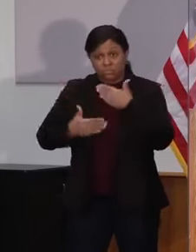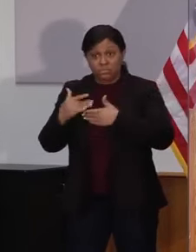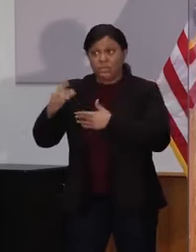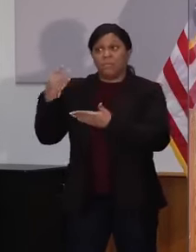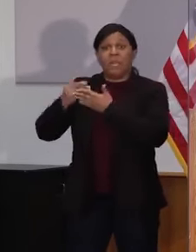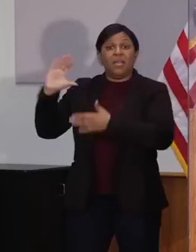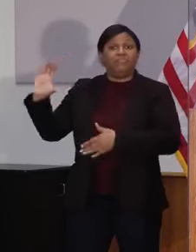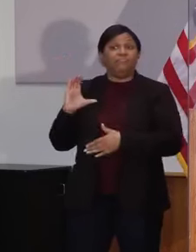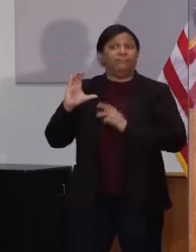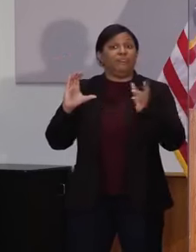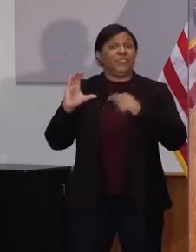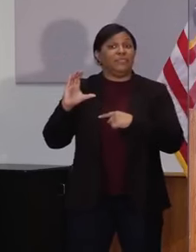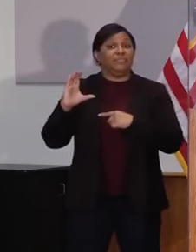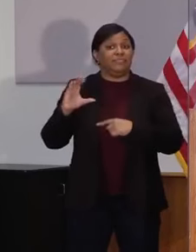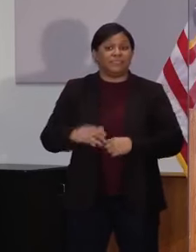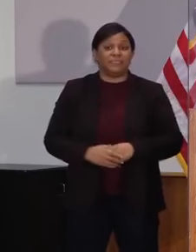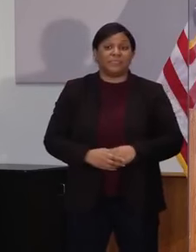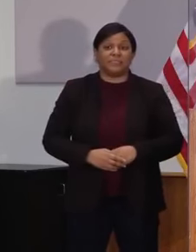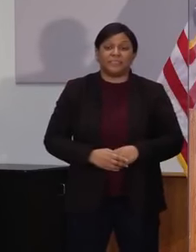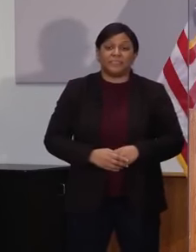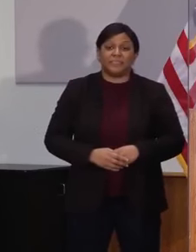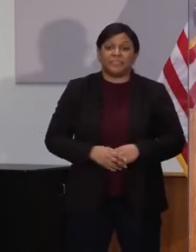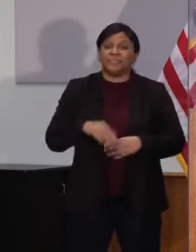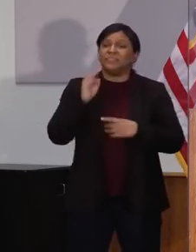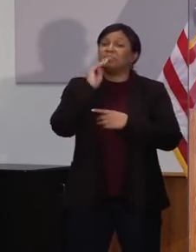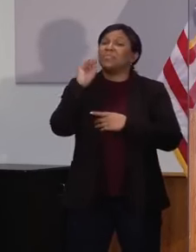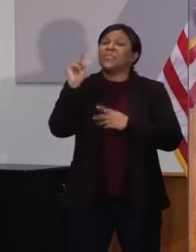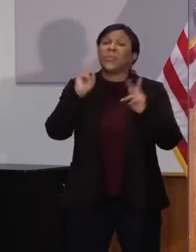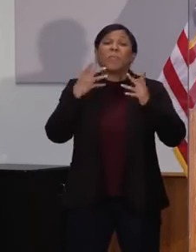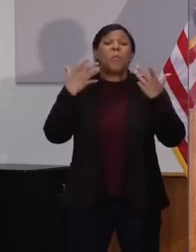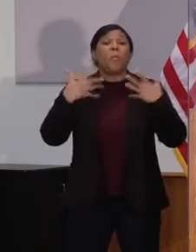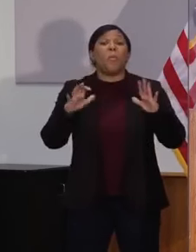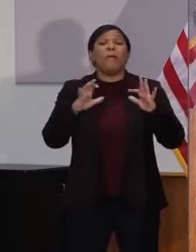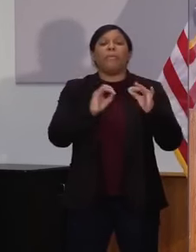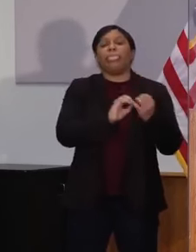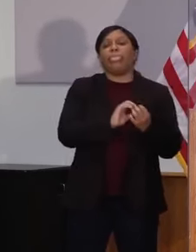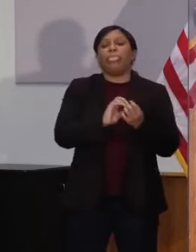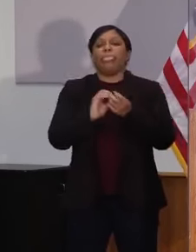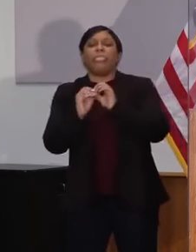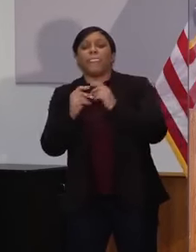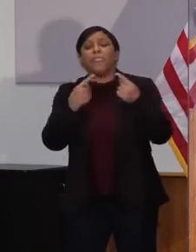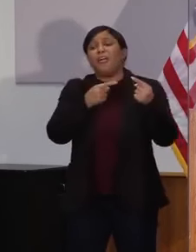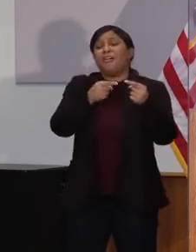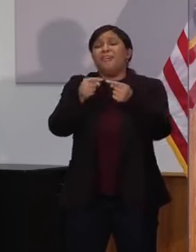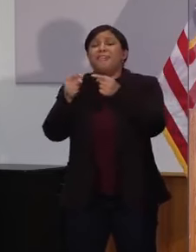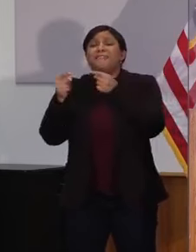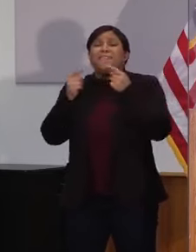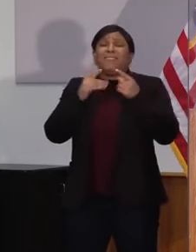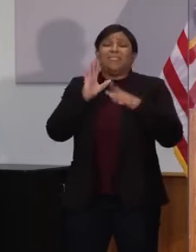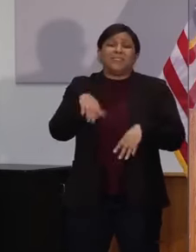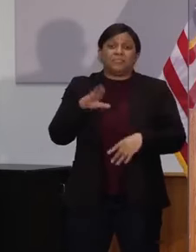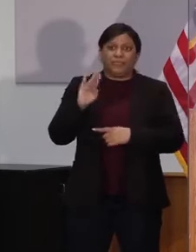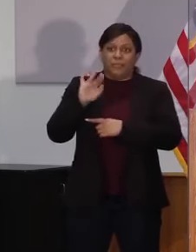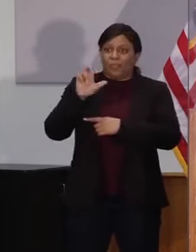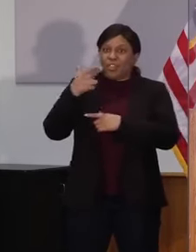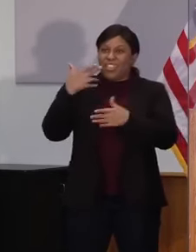front right now. Minnesotans do not want to see a squabble about this. March 8th come around and have